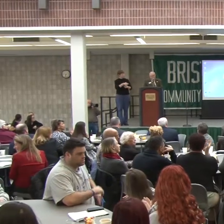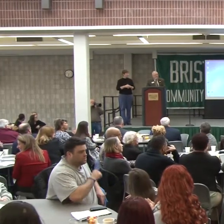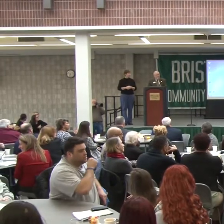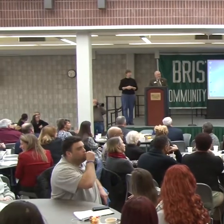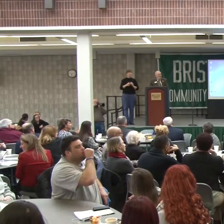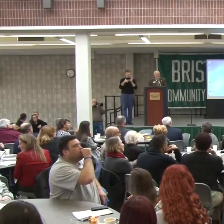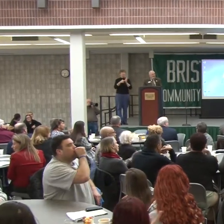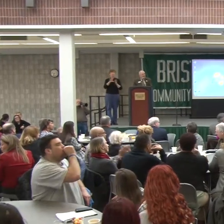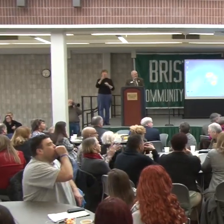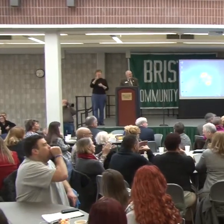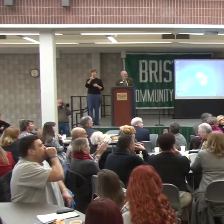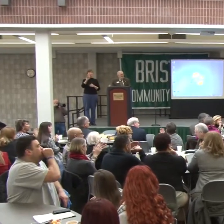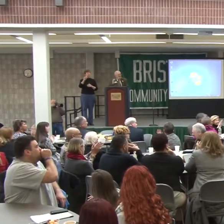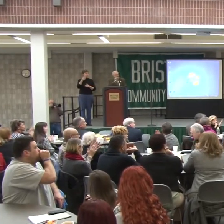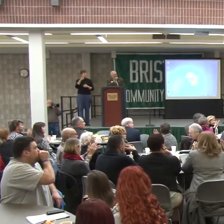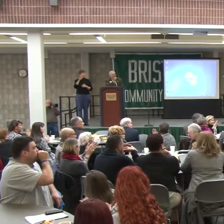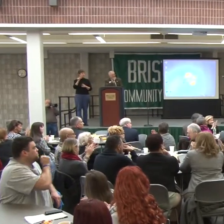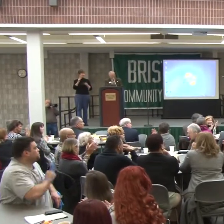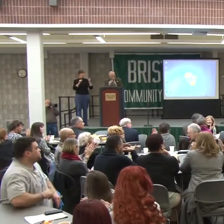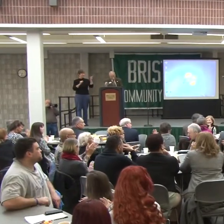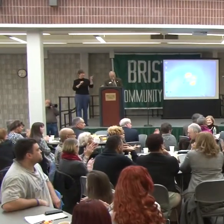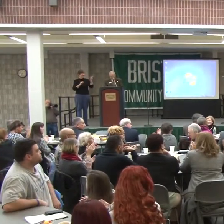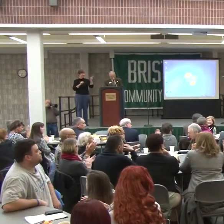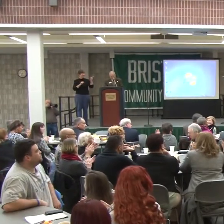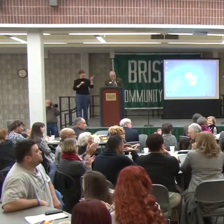Representative Paul Schmidt.